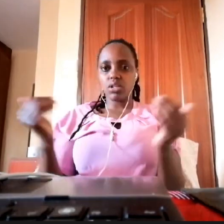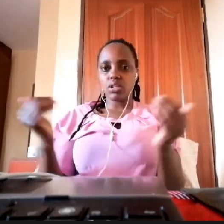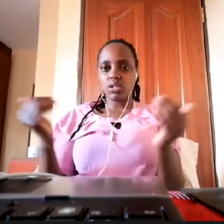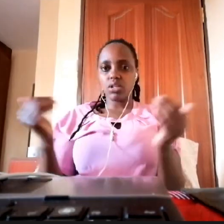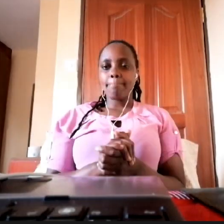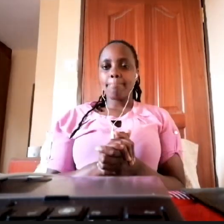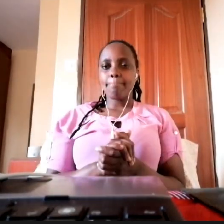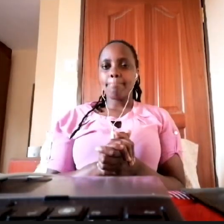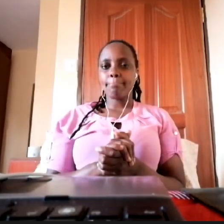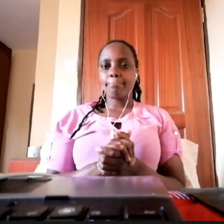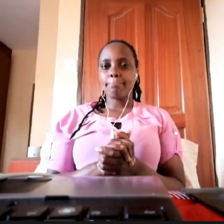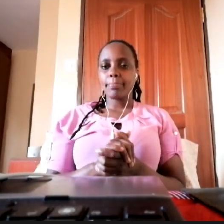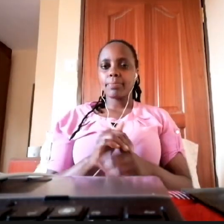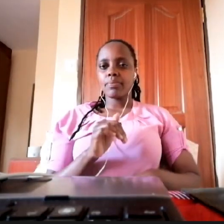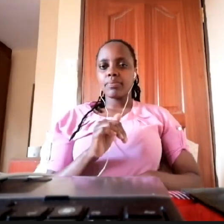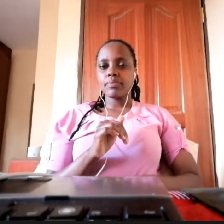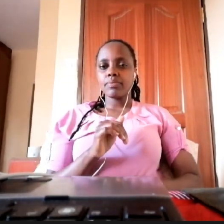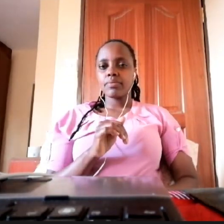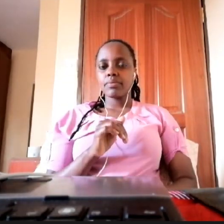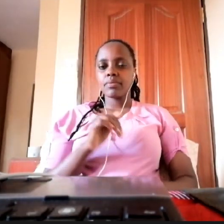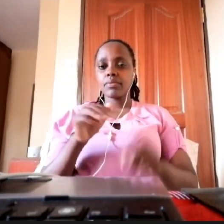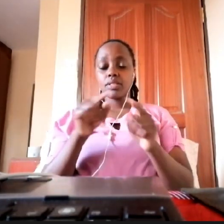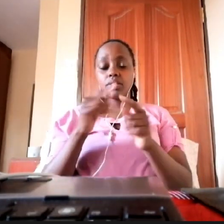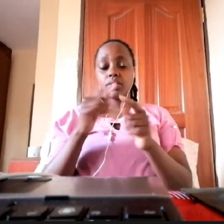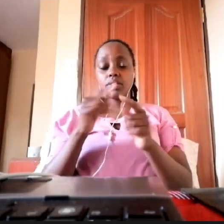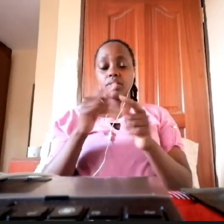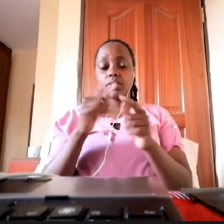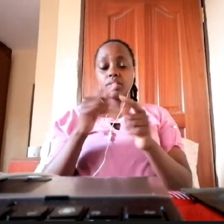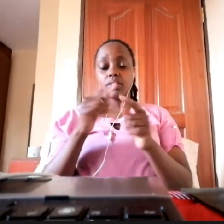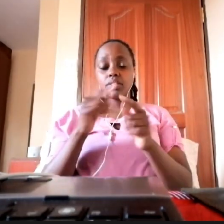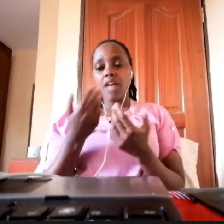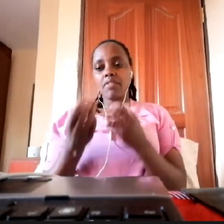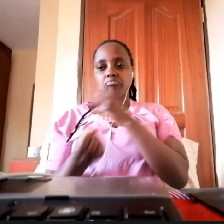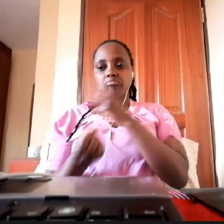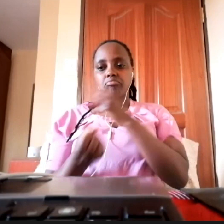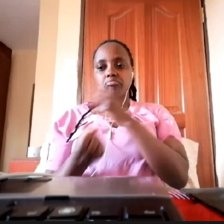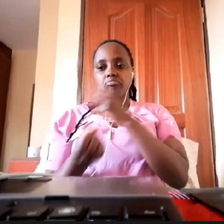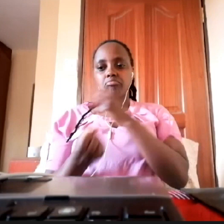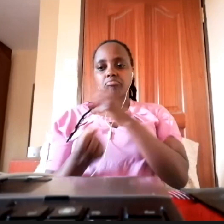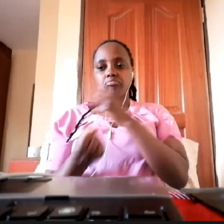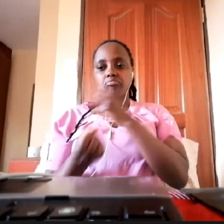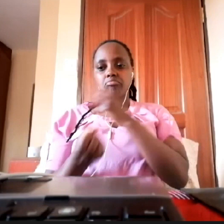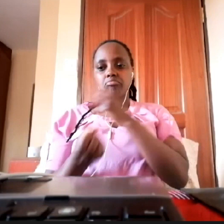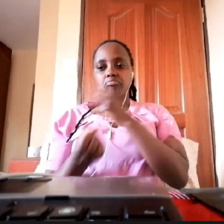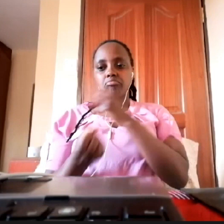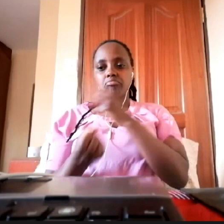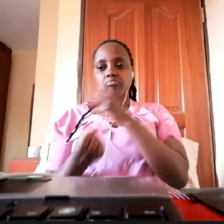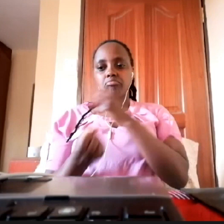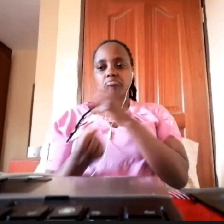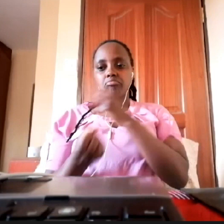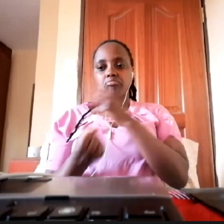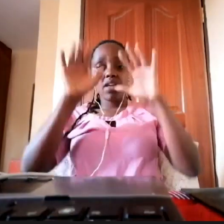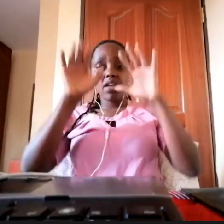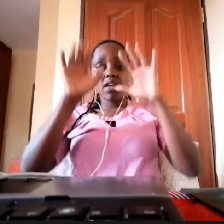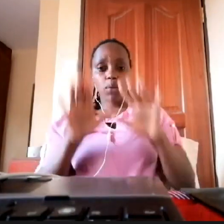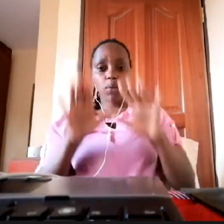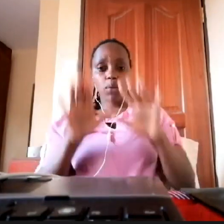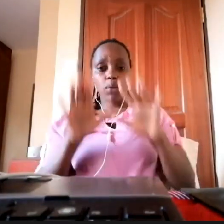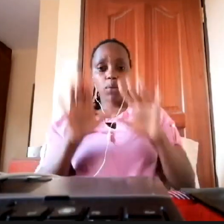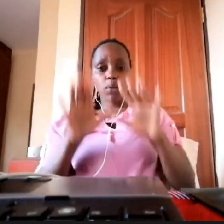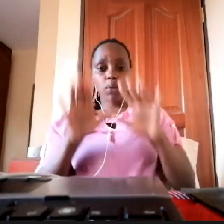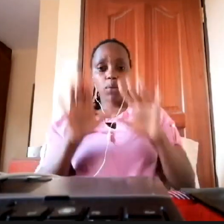And we have made the authorities realize that this is a very important feature that should